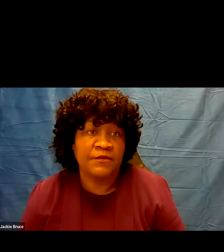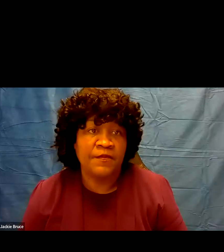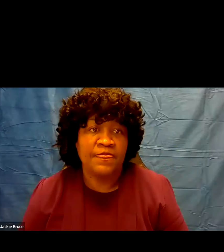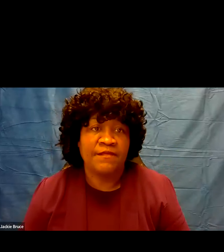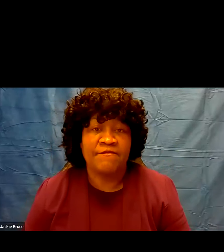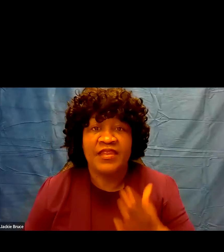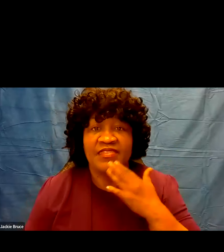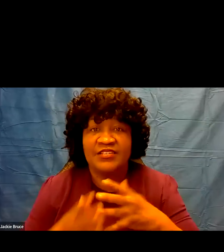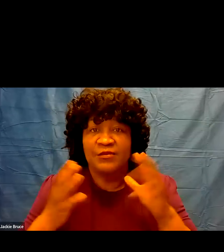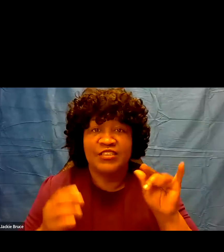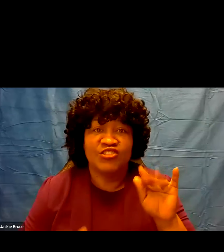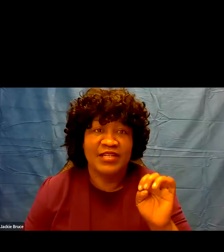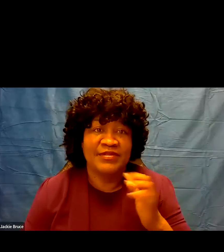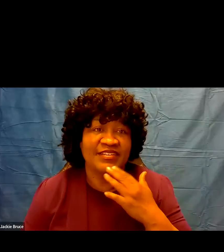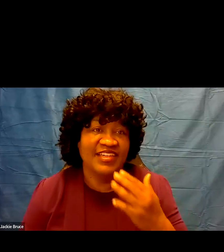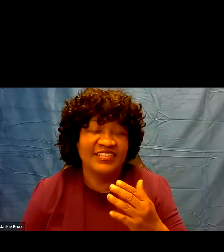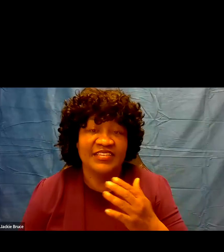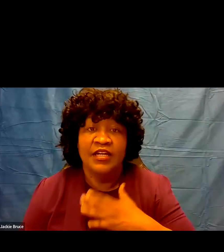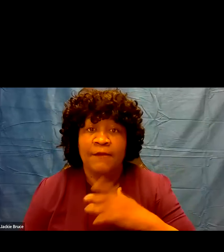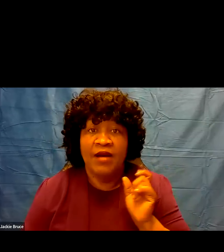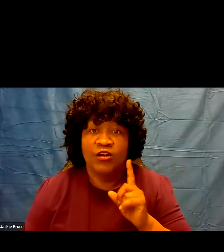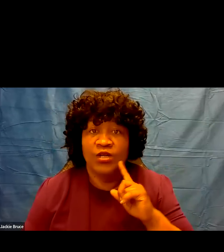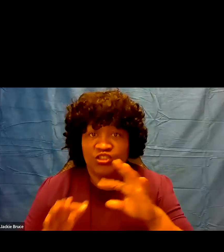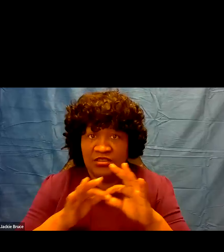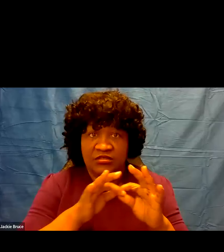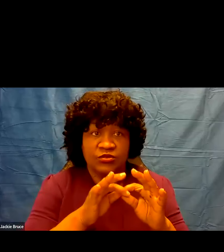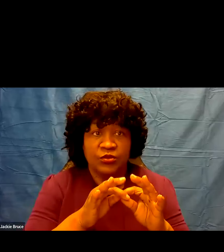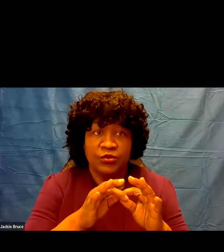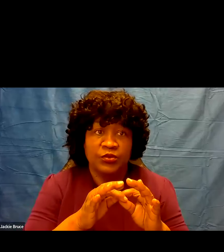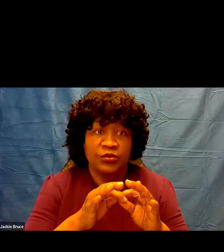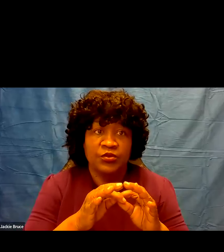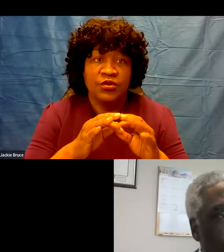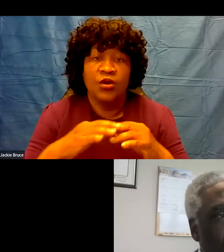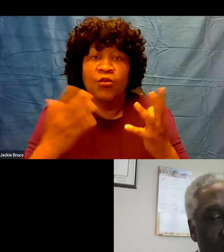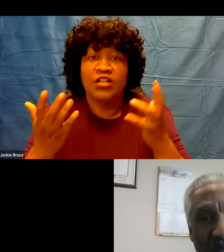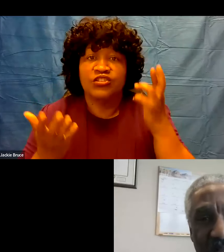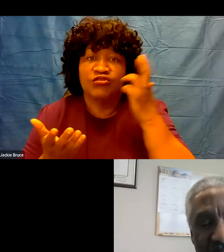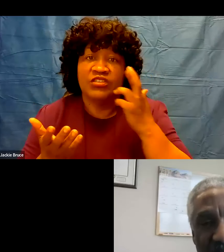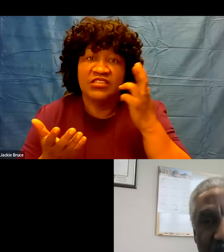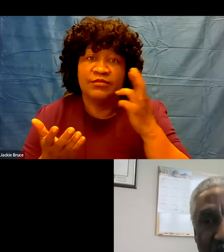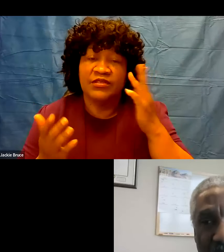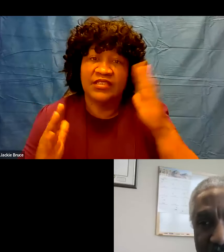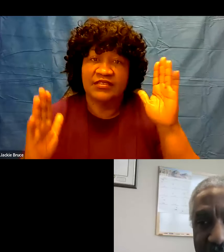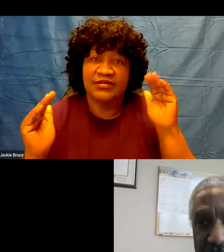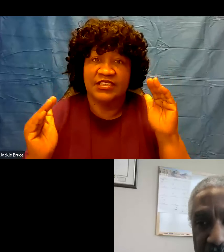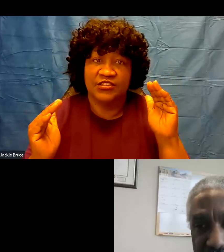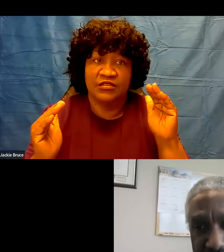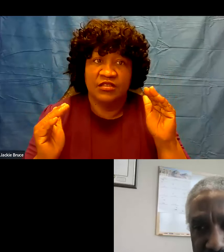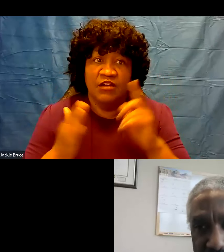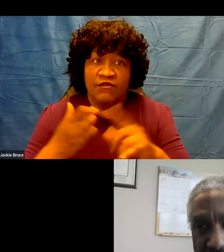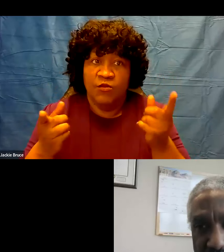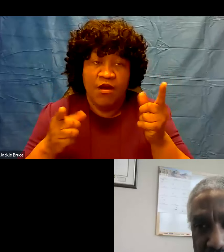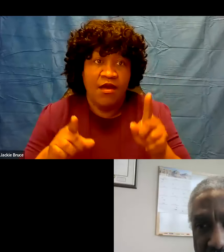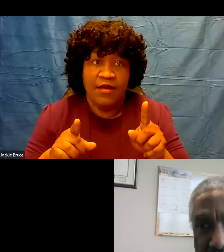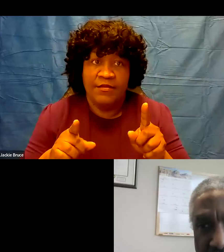Thanks, Dr. Jamie. Snowden, sorry. Yeah, my question has to do with what's the reasonable expectation of what